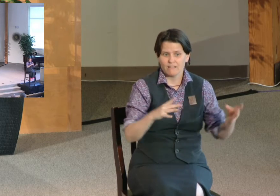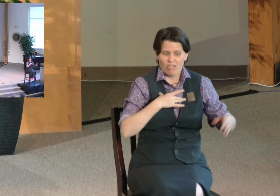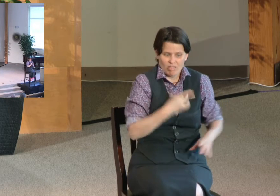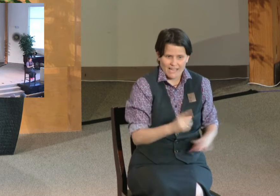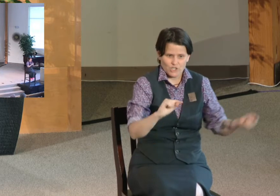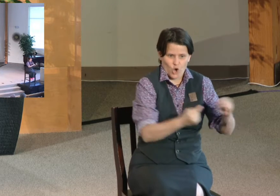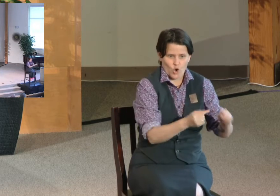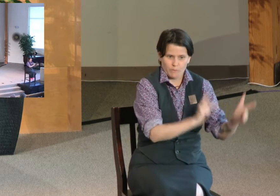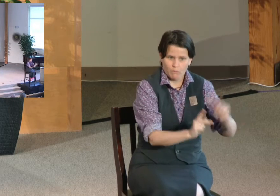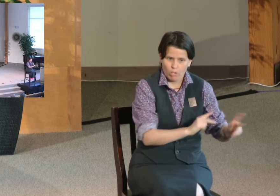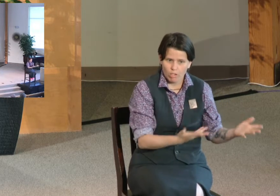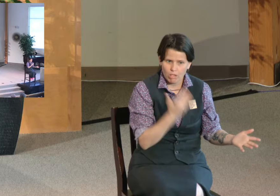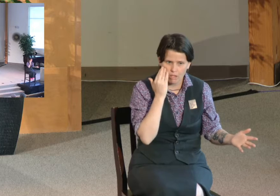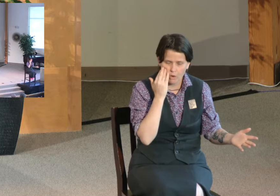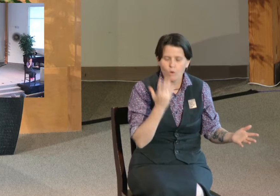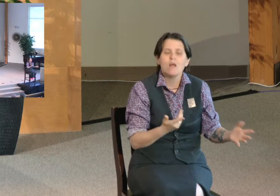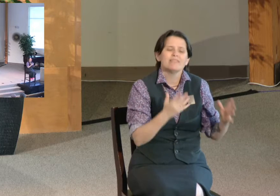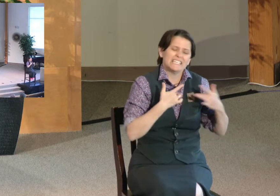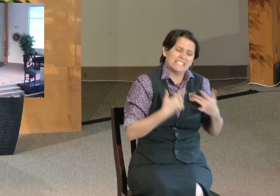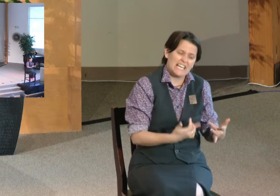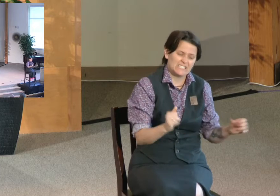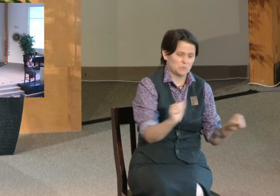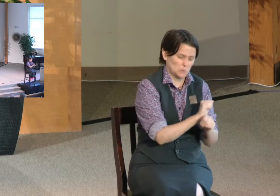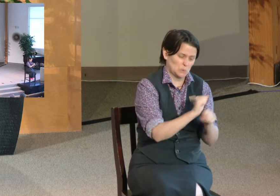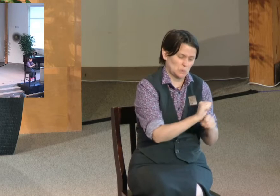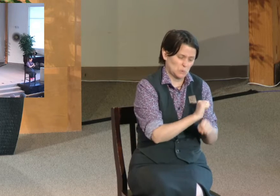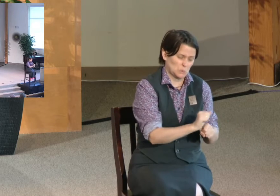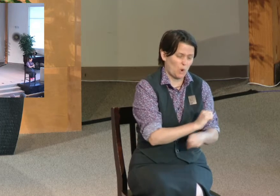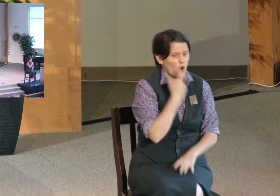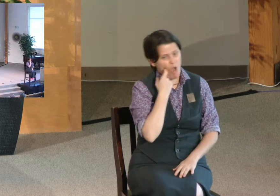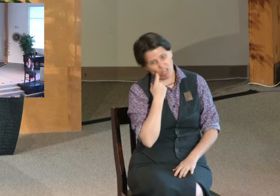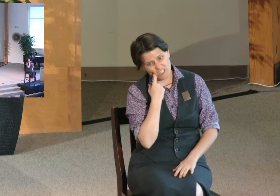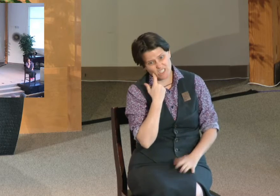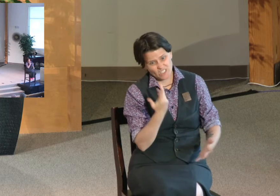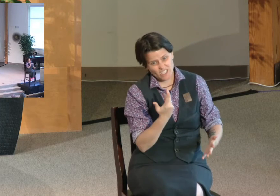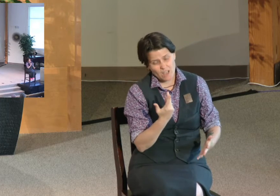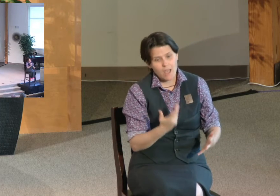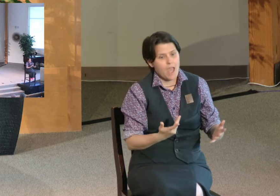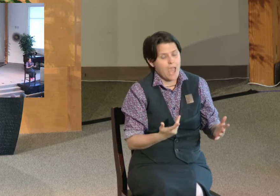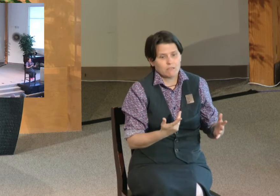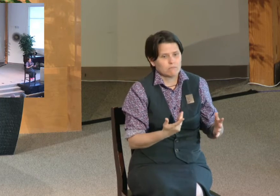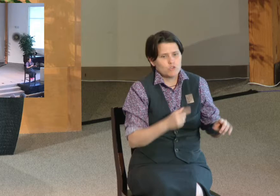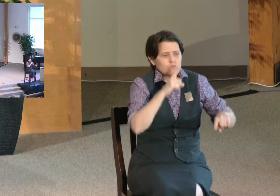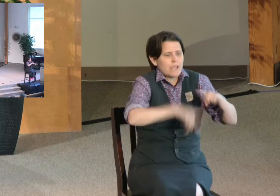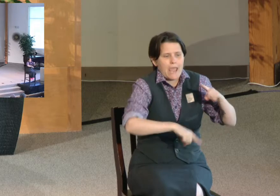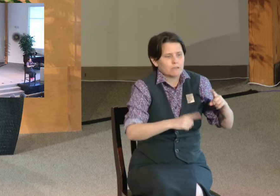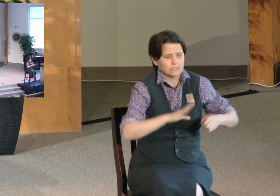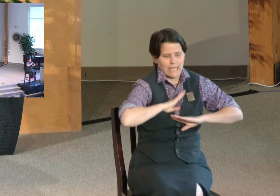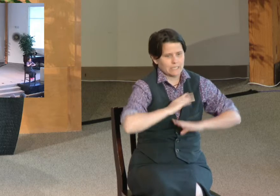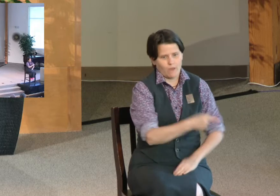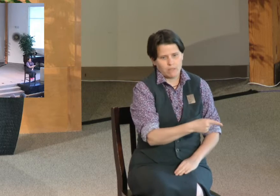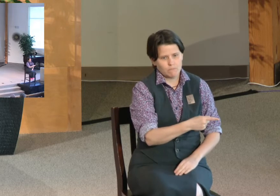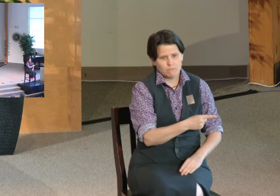and impossible taskmasters. And then the passive side of that